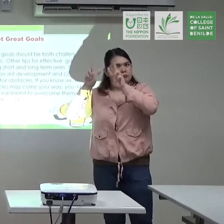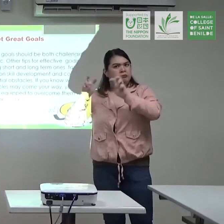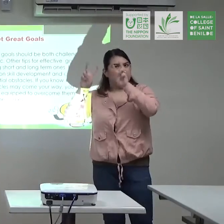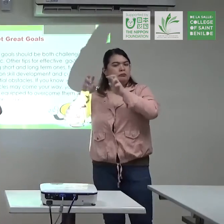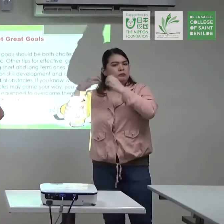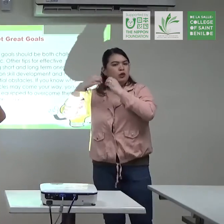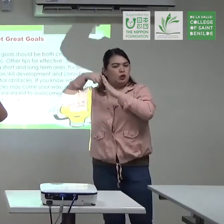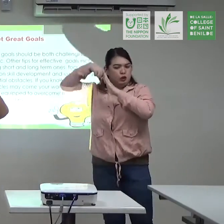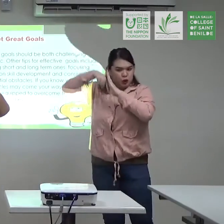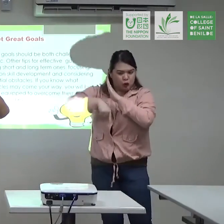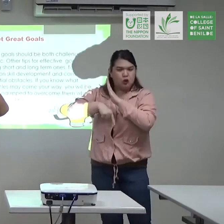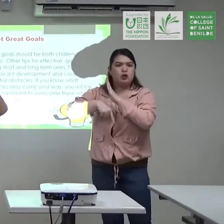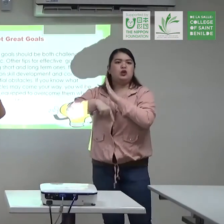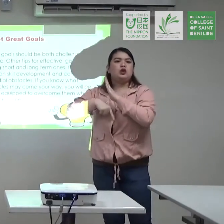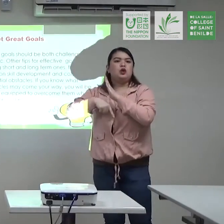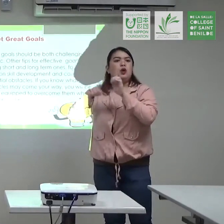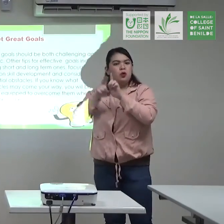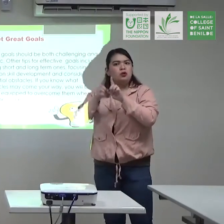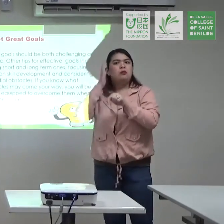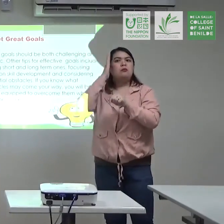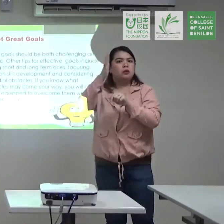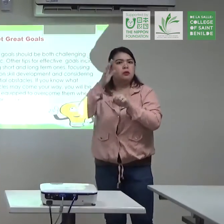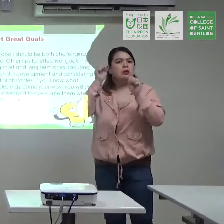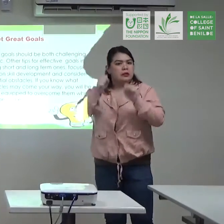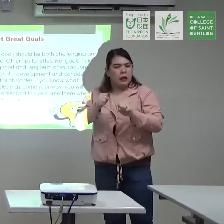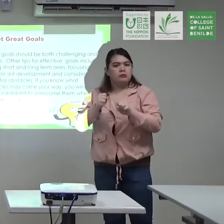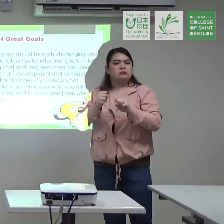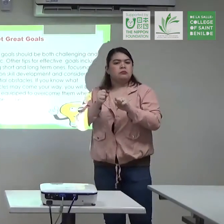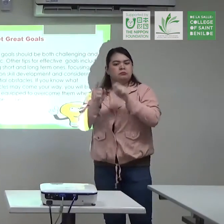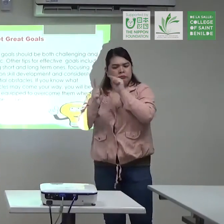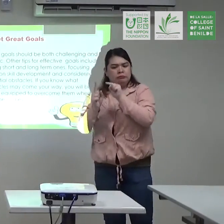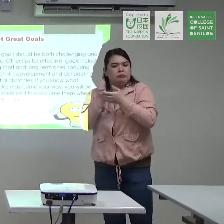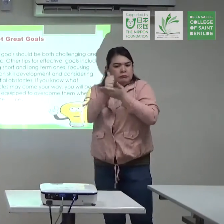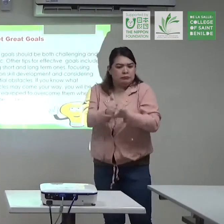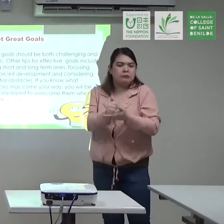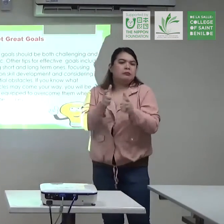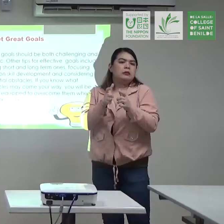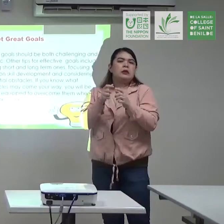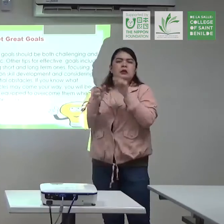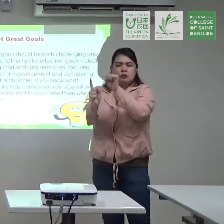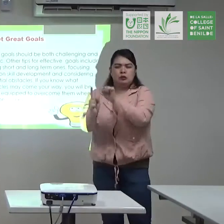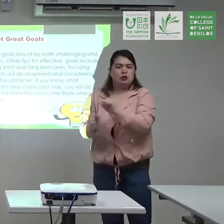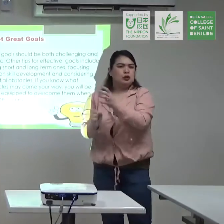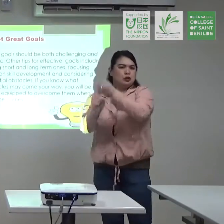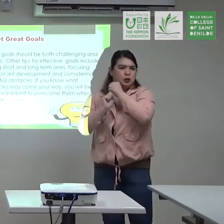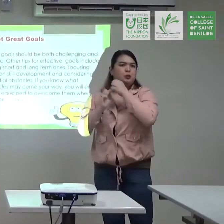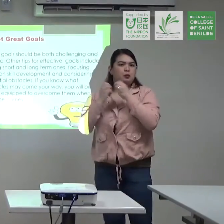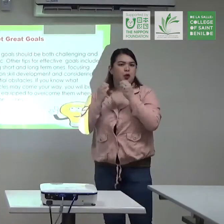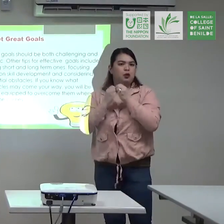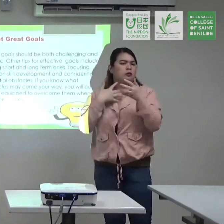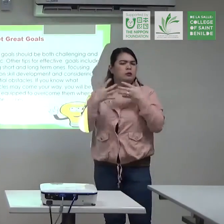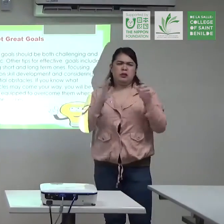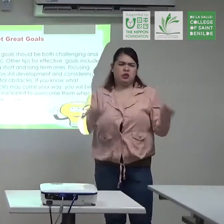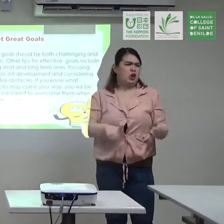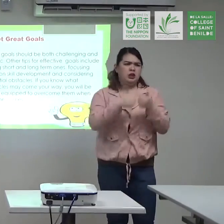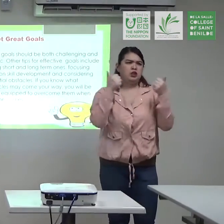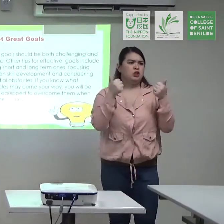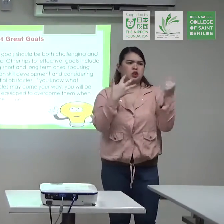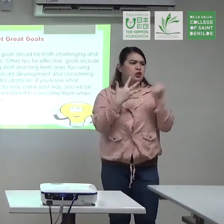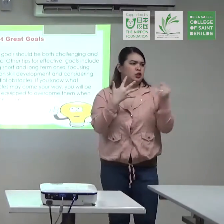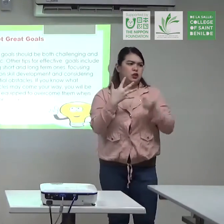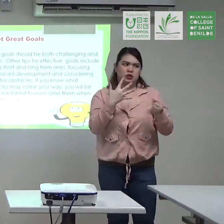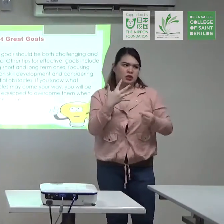set great big goals. Mentally, goals should be both challenging and